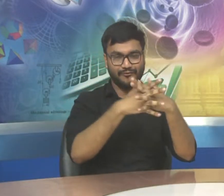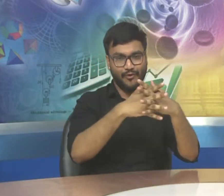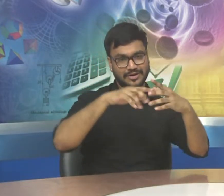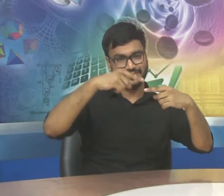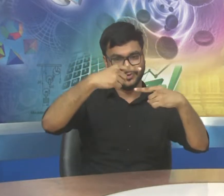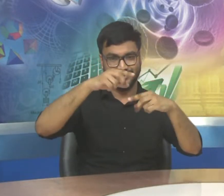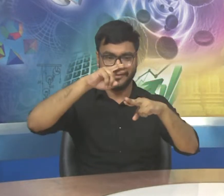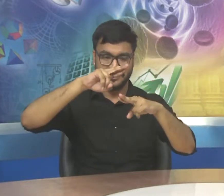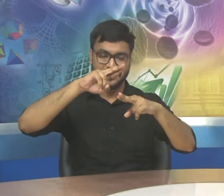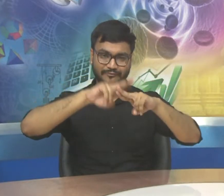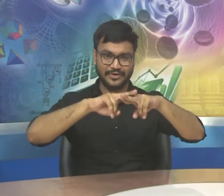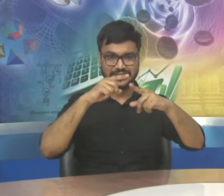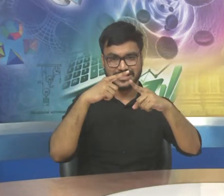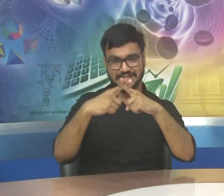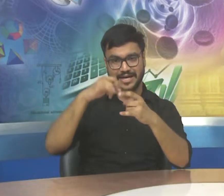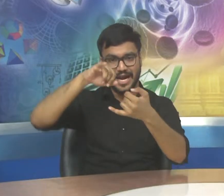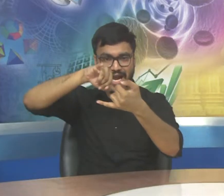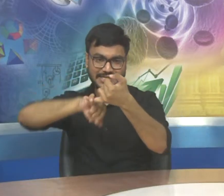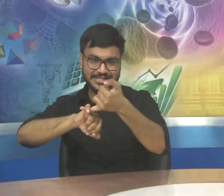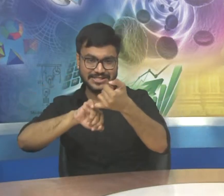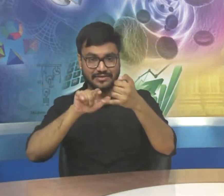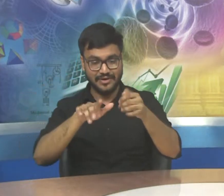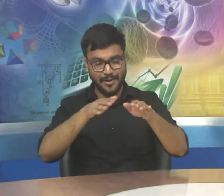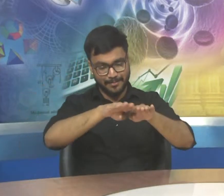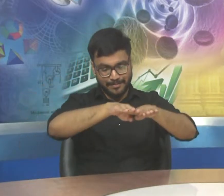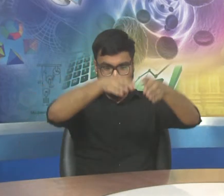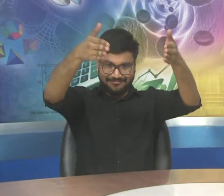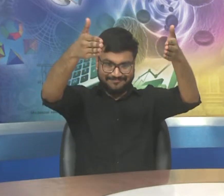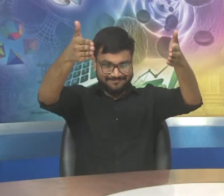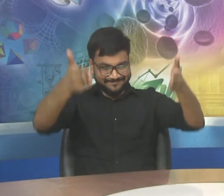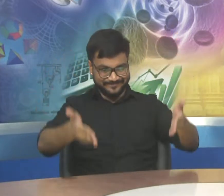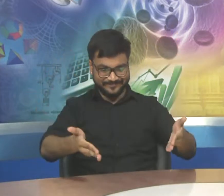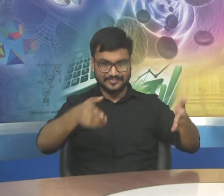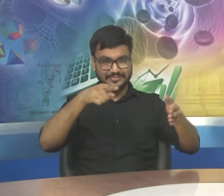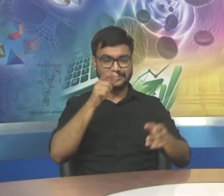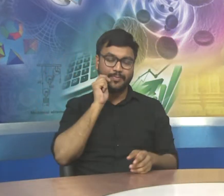work is found by simply multiplying them.